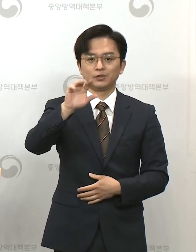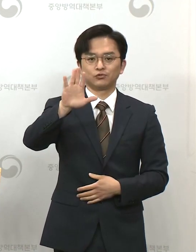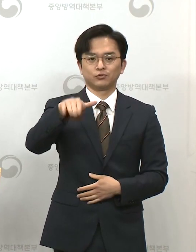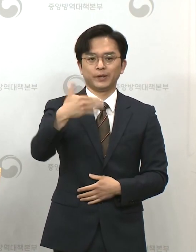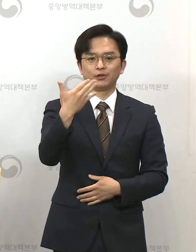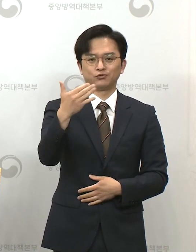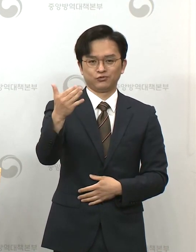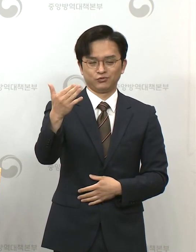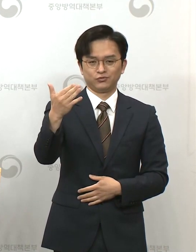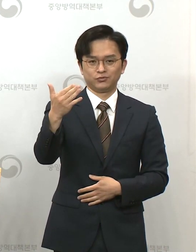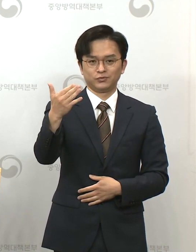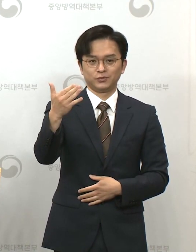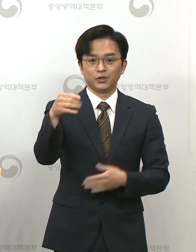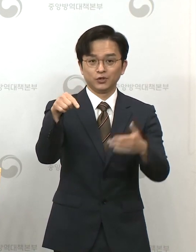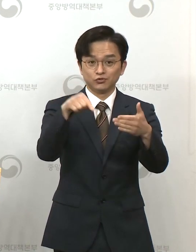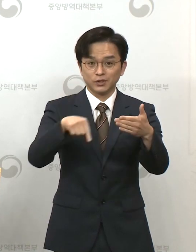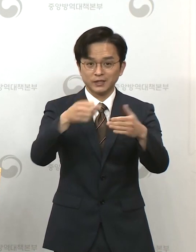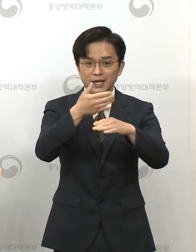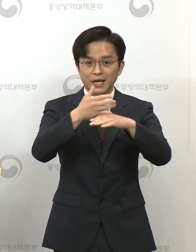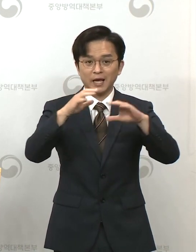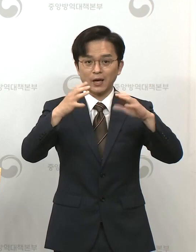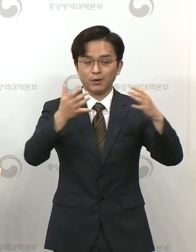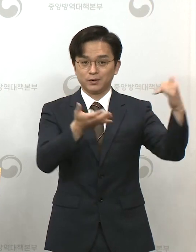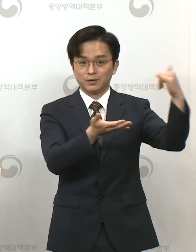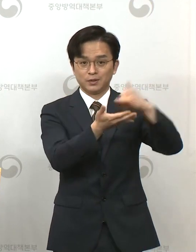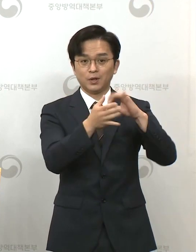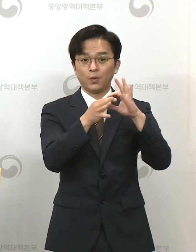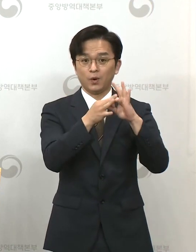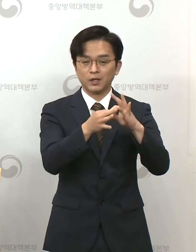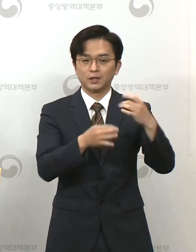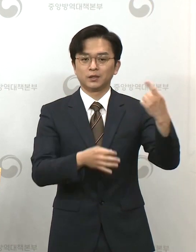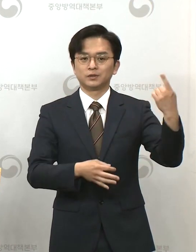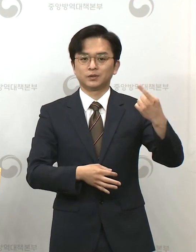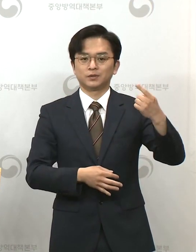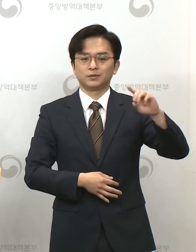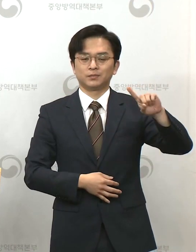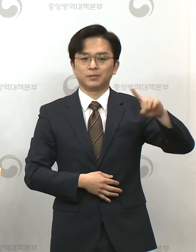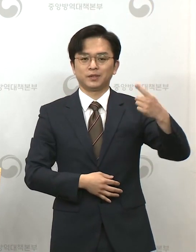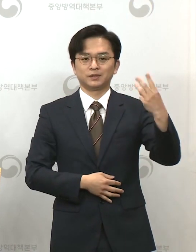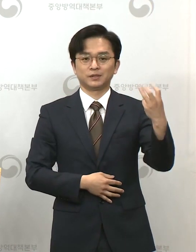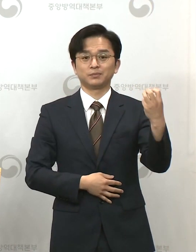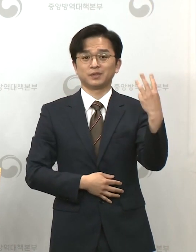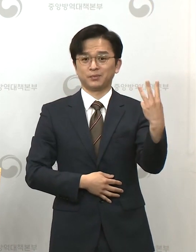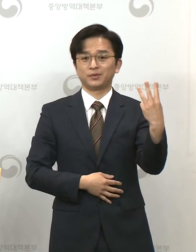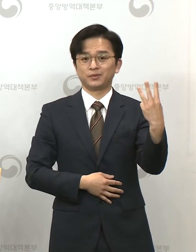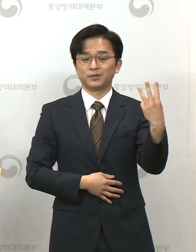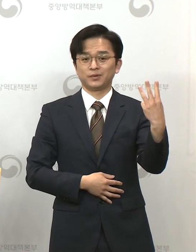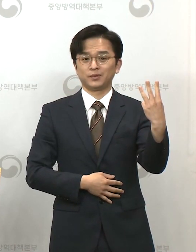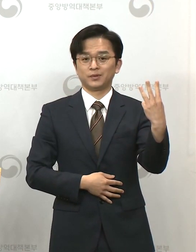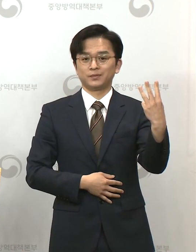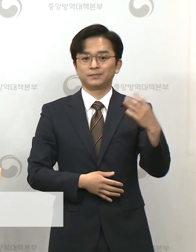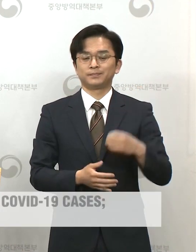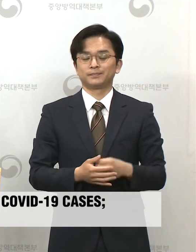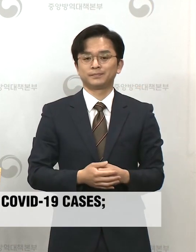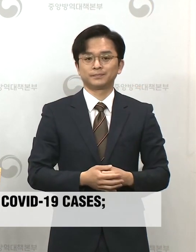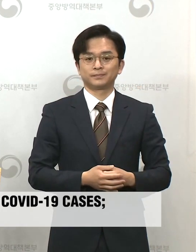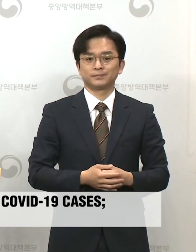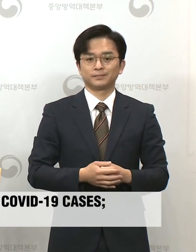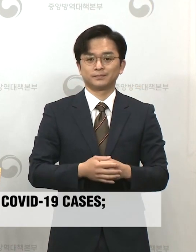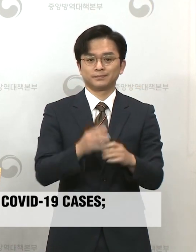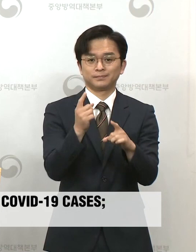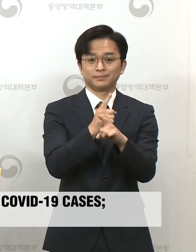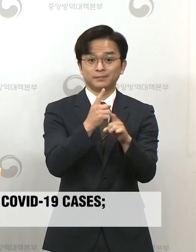total stands at 10,909. This includes 1,133 imported cases from